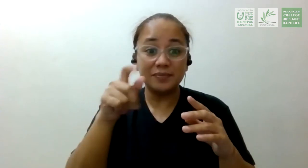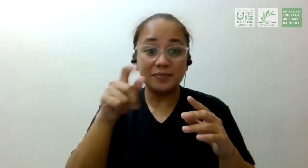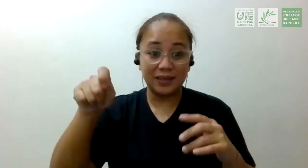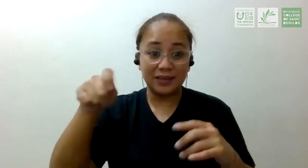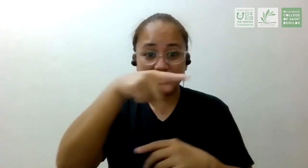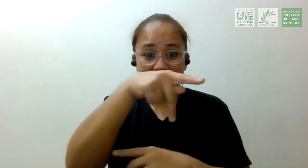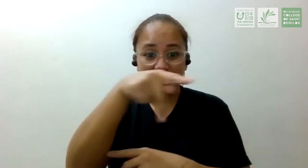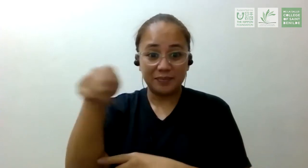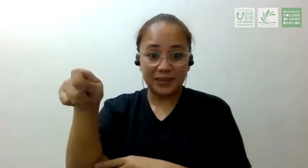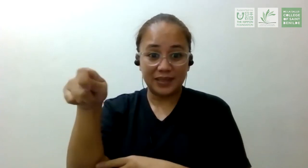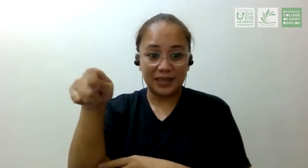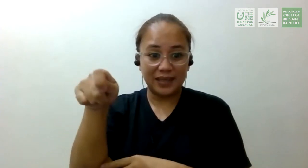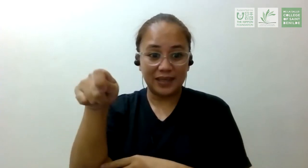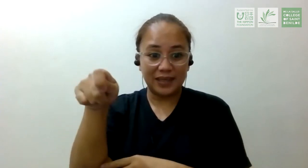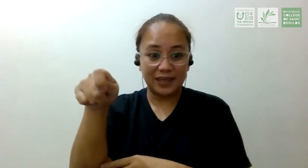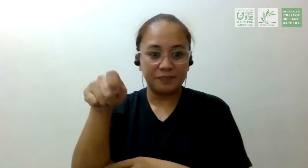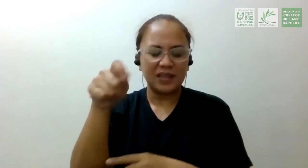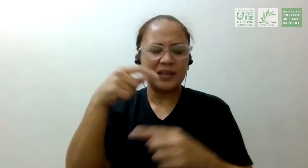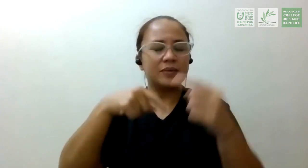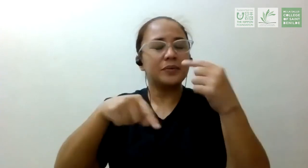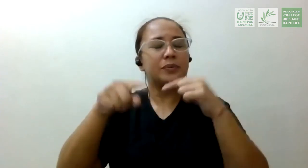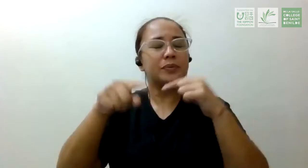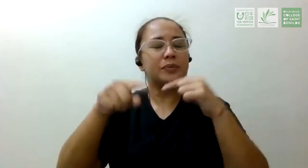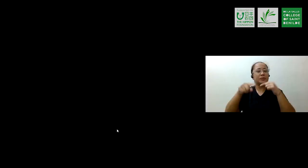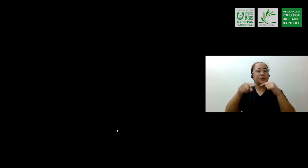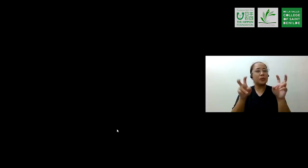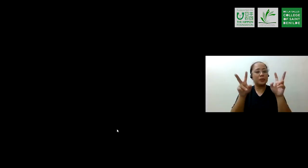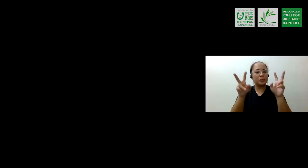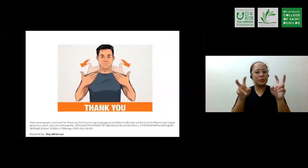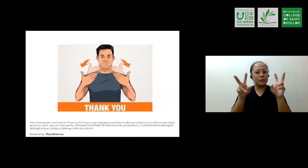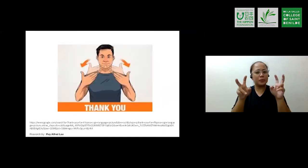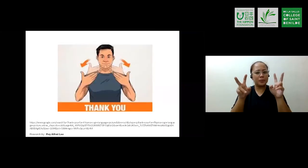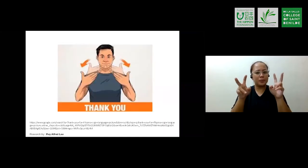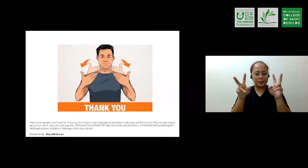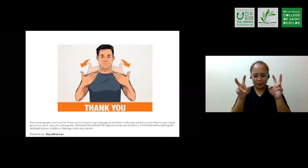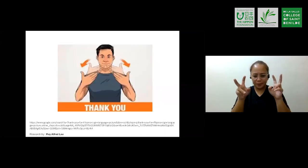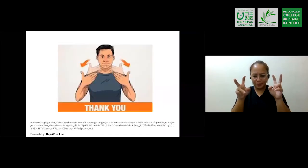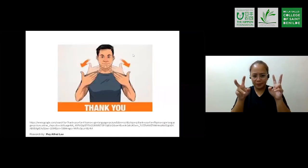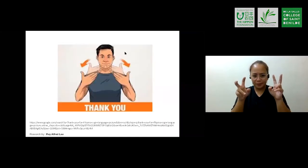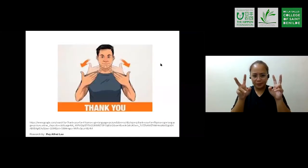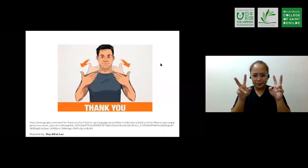Yeah, PowerPoint, go back to